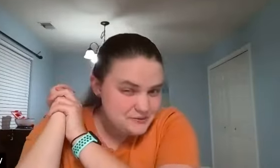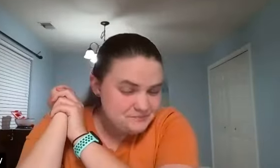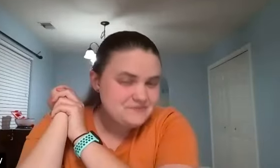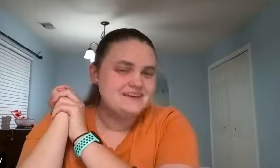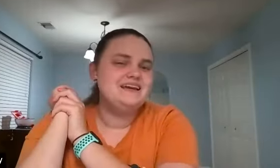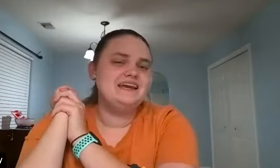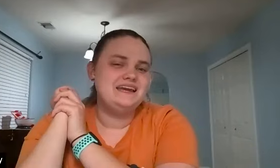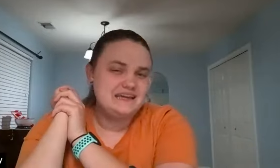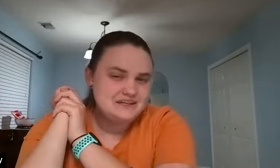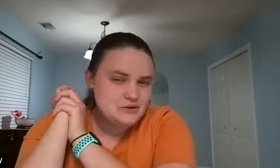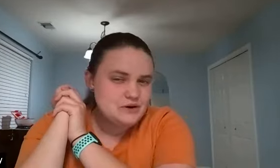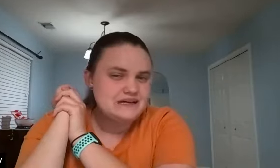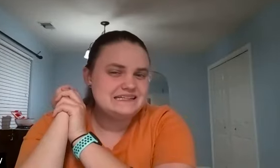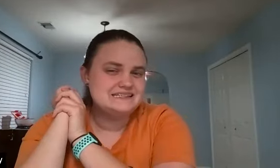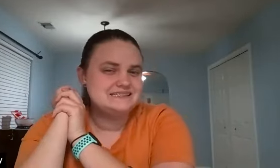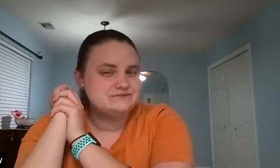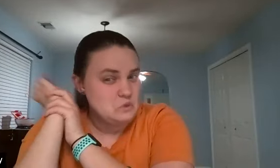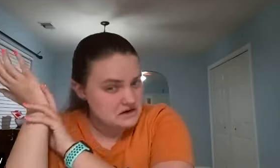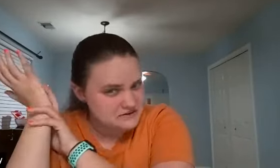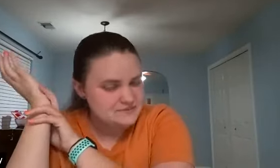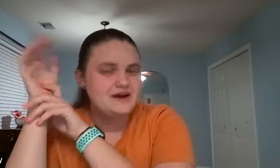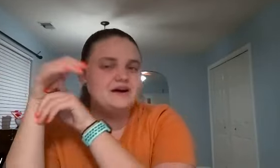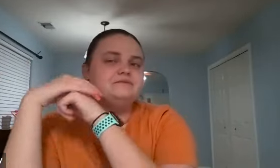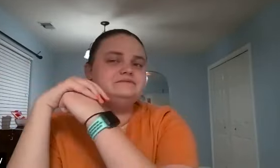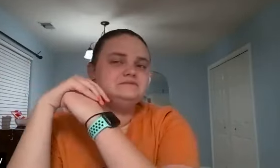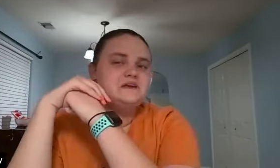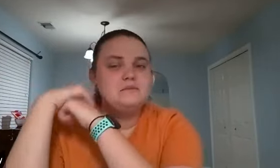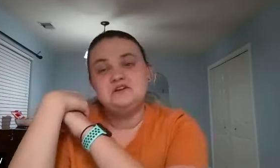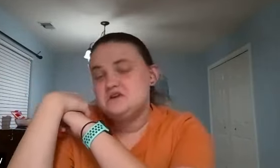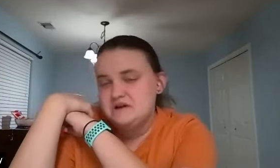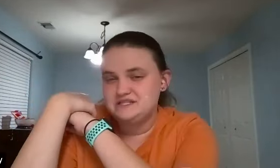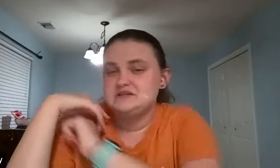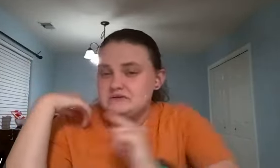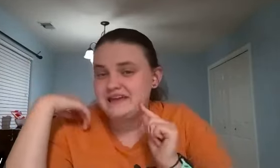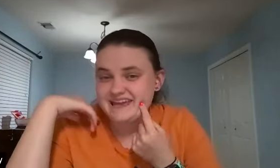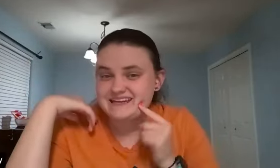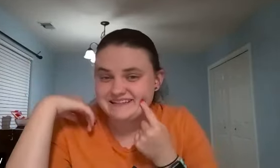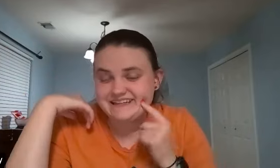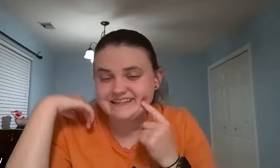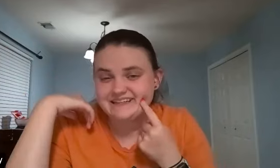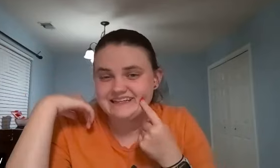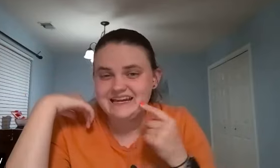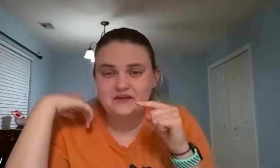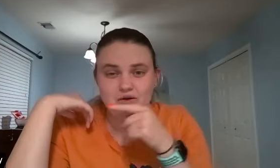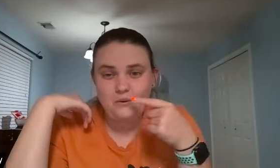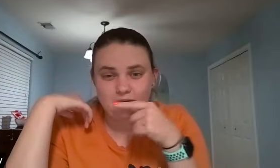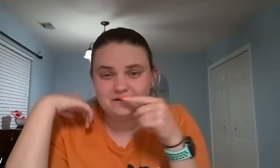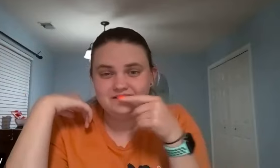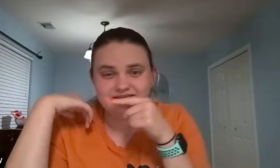spell, and candy corn is one of them. I mean, you could do candy and then corn. This